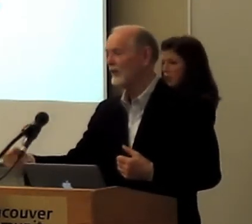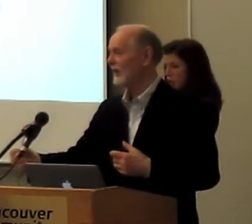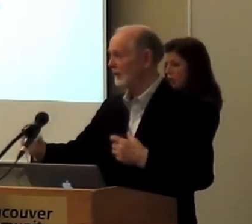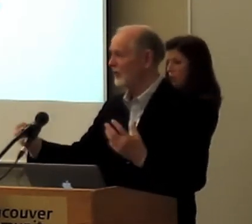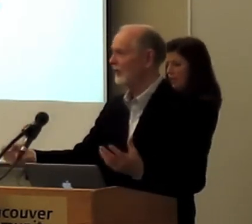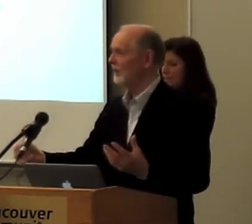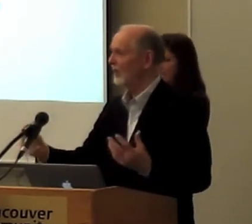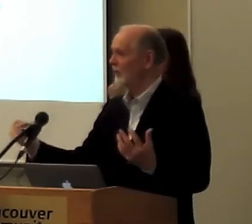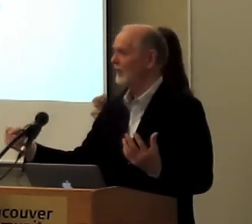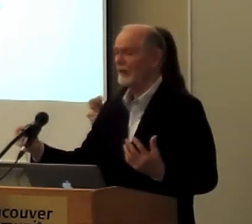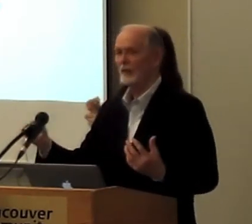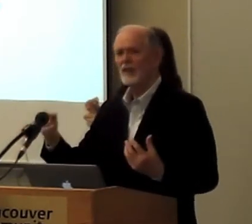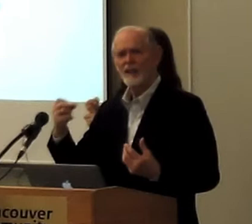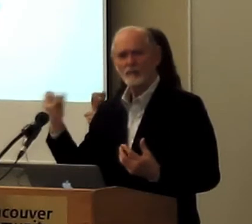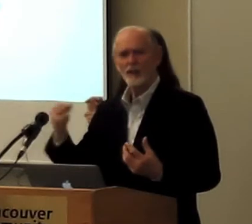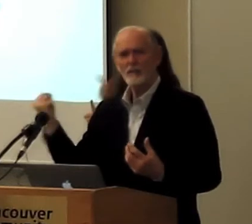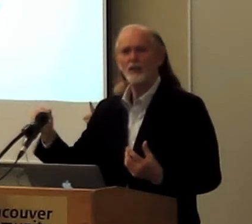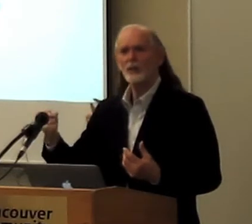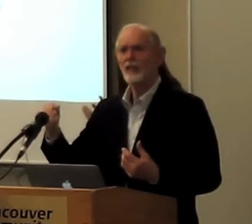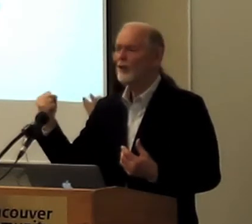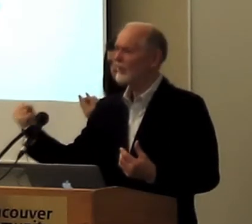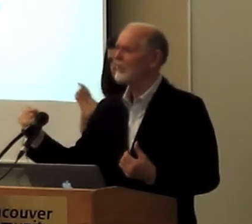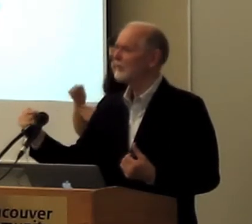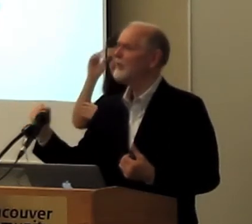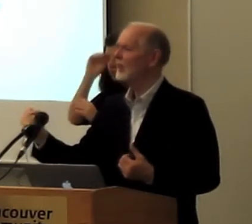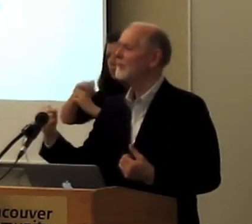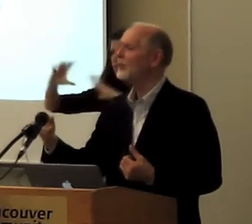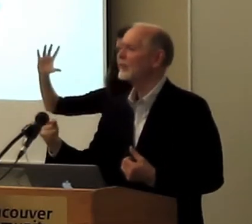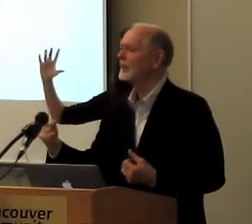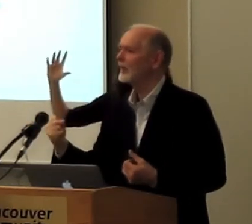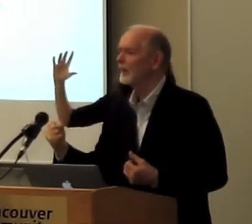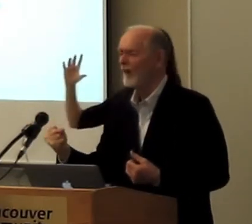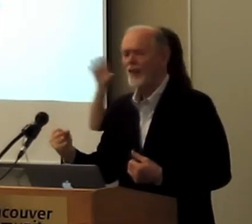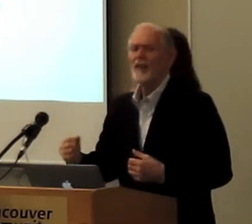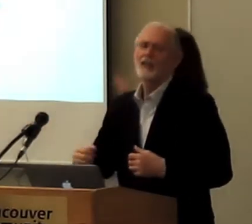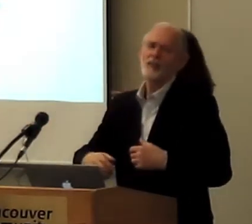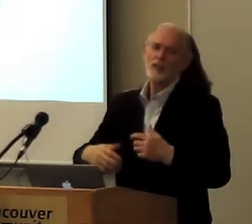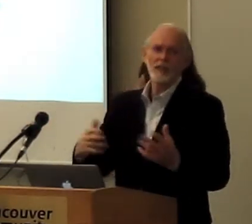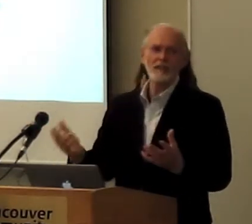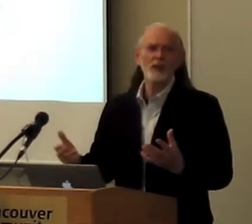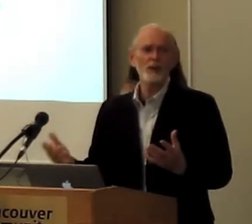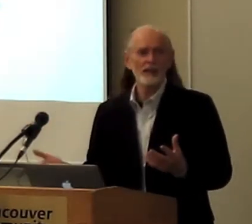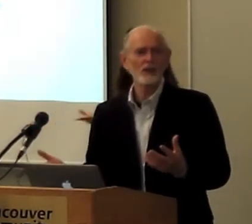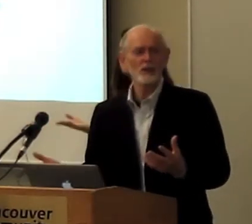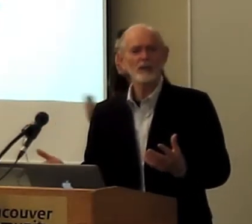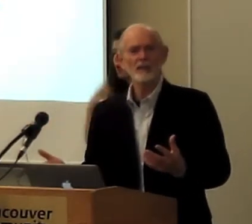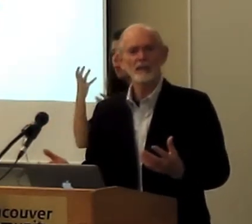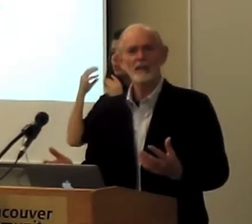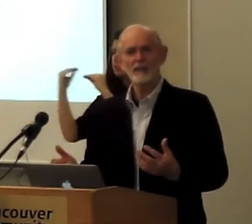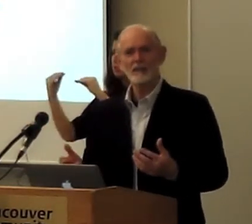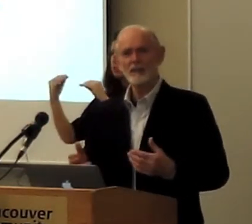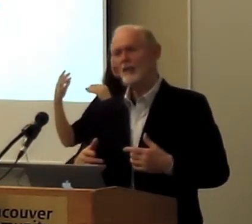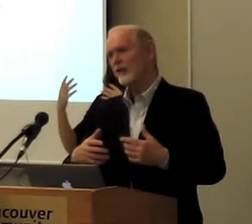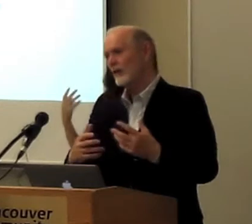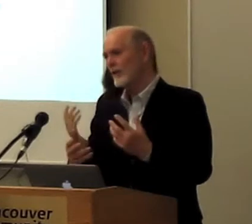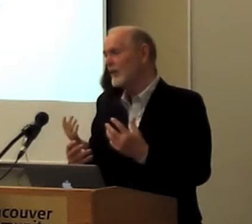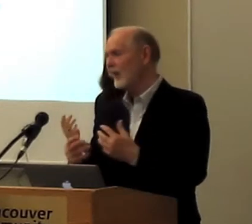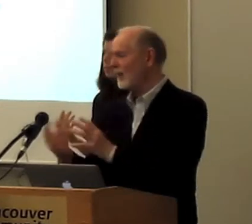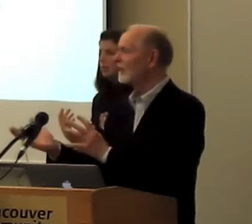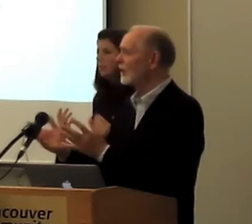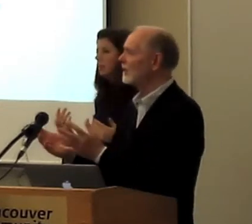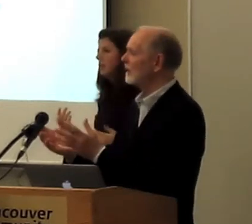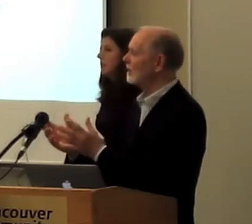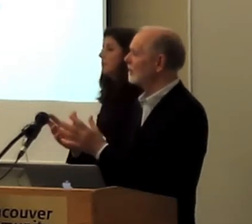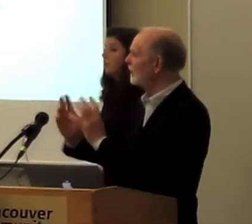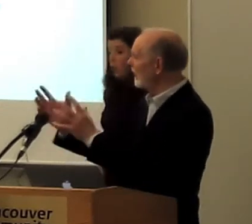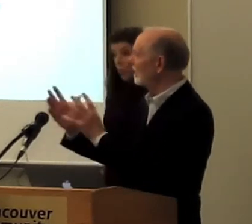the content, the material I want to get across. What image really grasps the importance of that? We tend to be quite good as teachers in